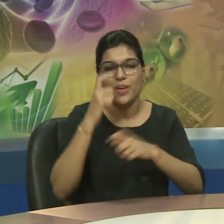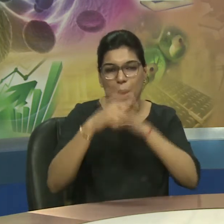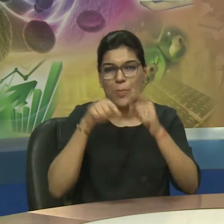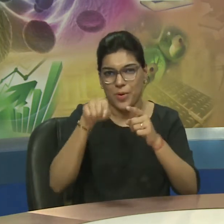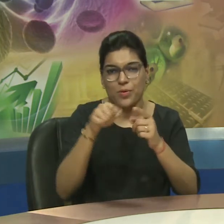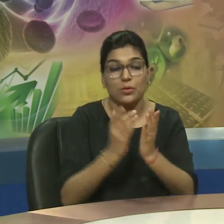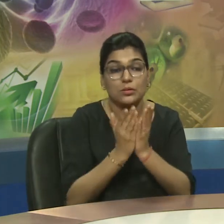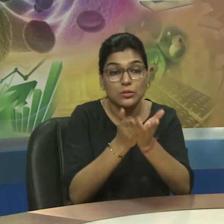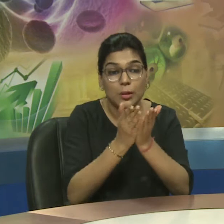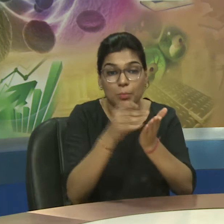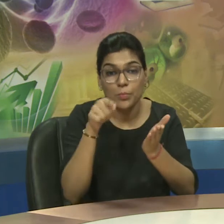also known as